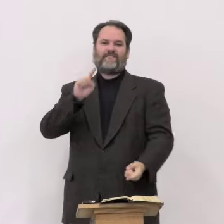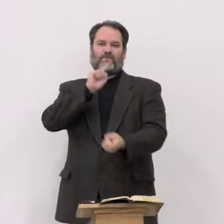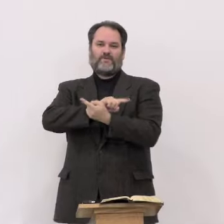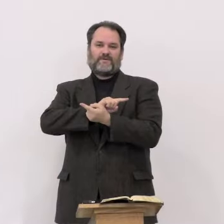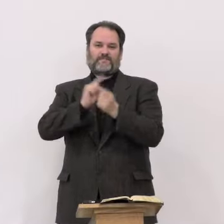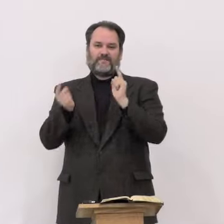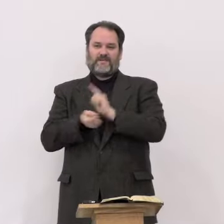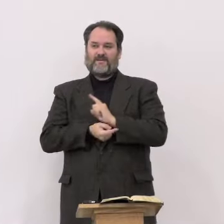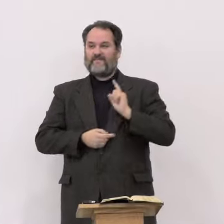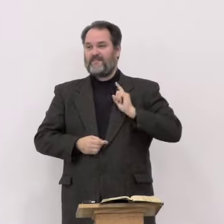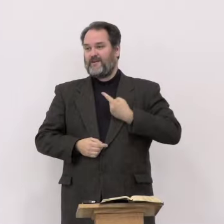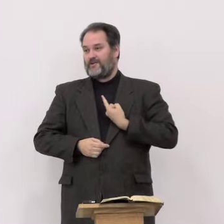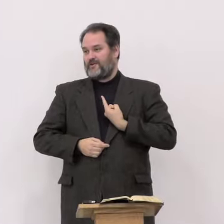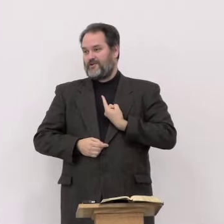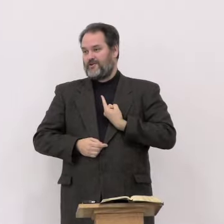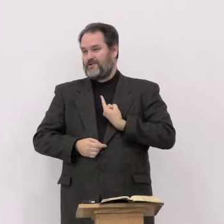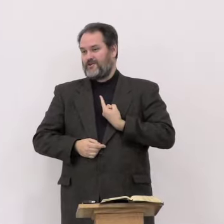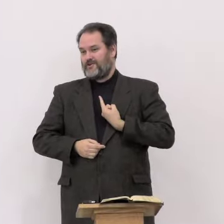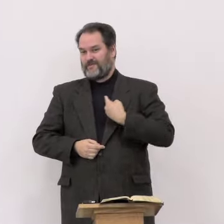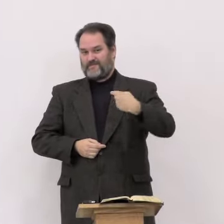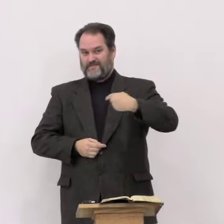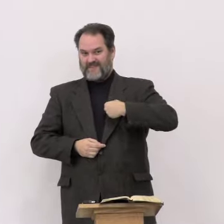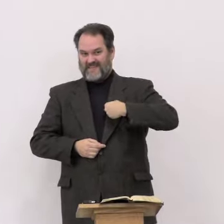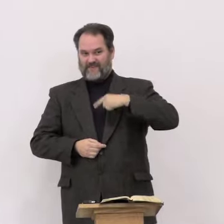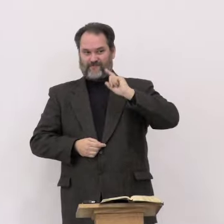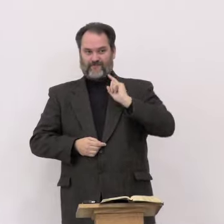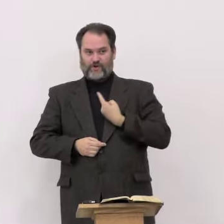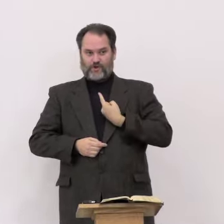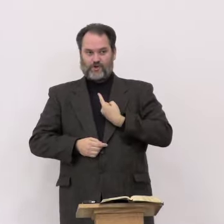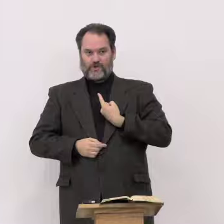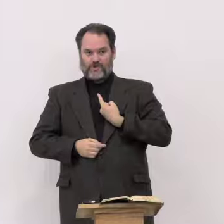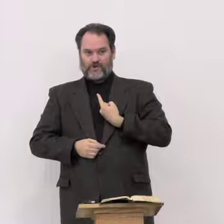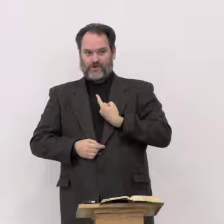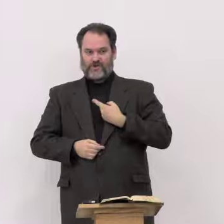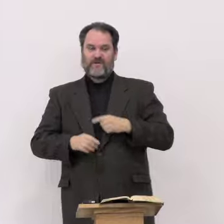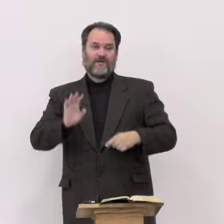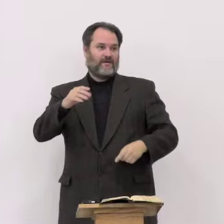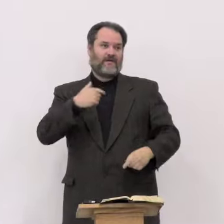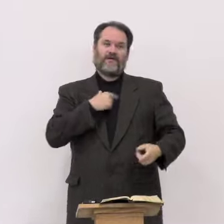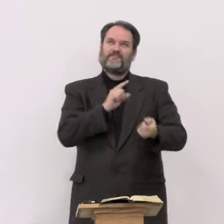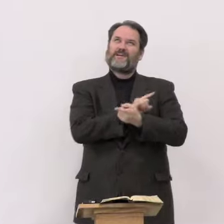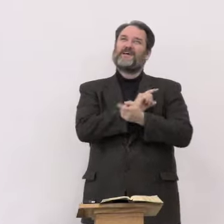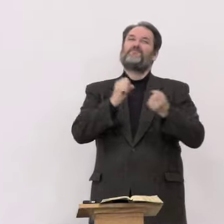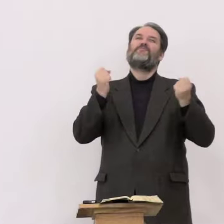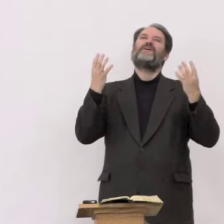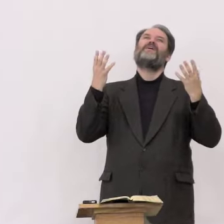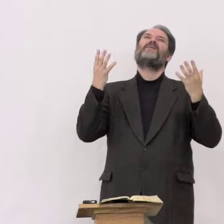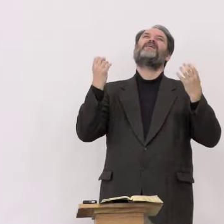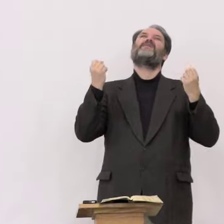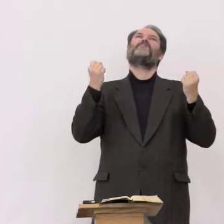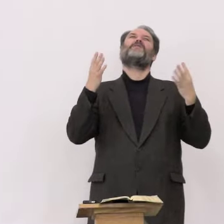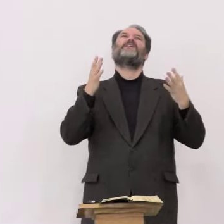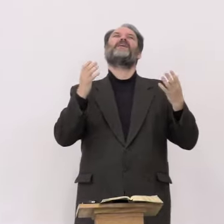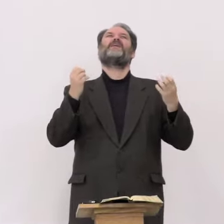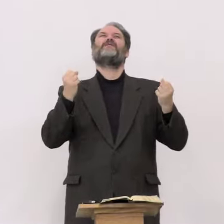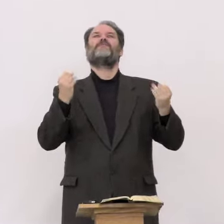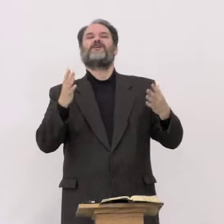You have to change. You can't be a hypocrite. You can't tell someone to do something when you do it. And I meet many, many